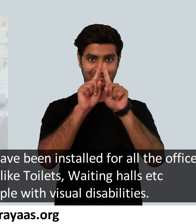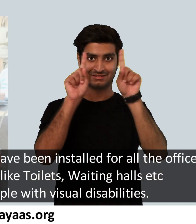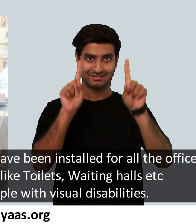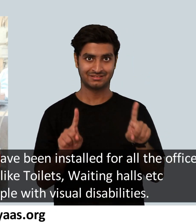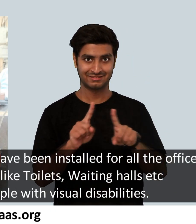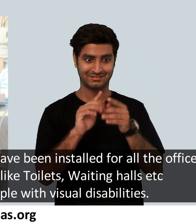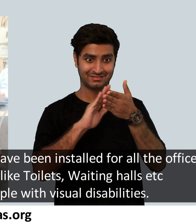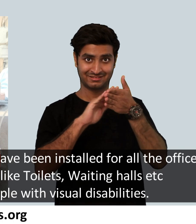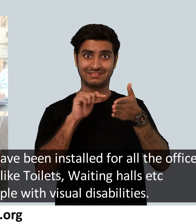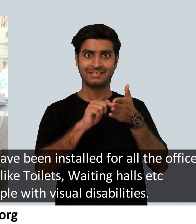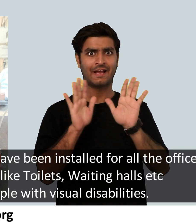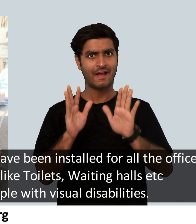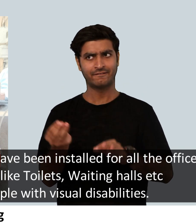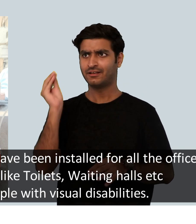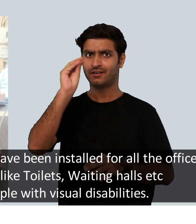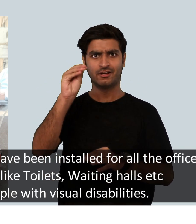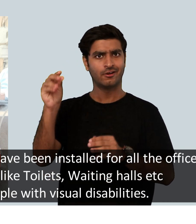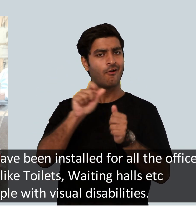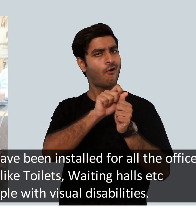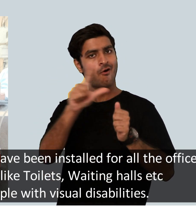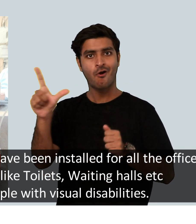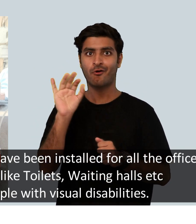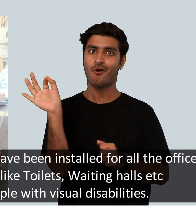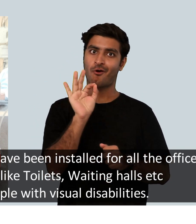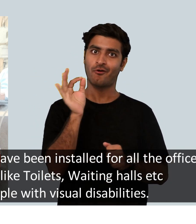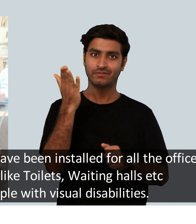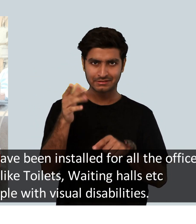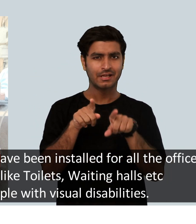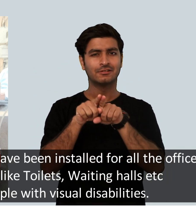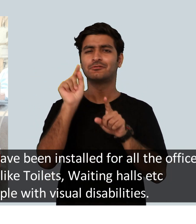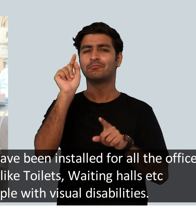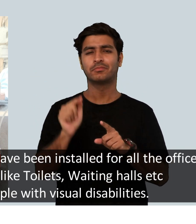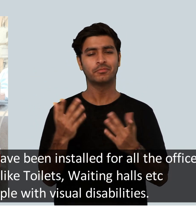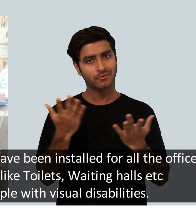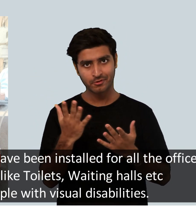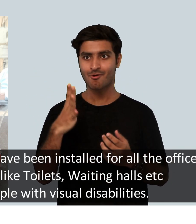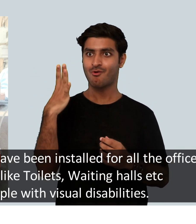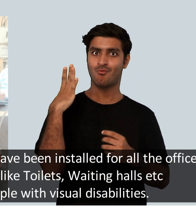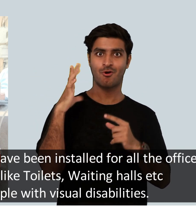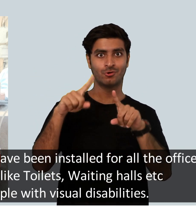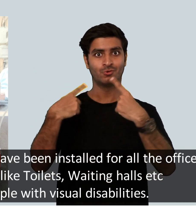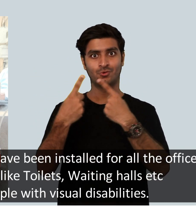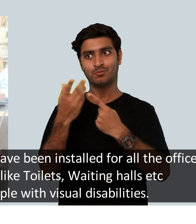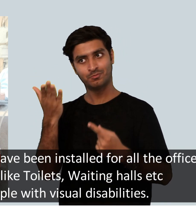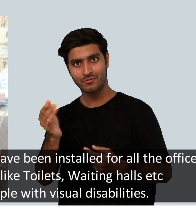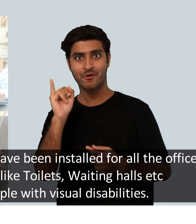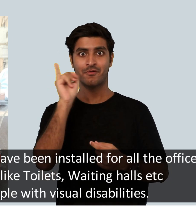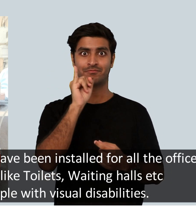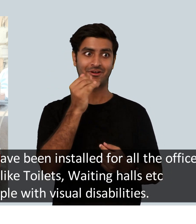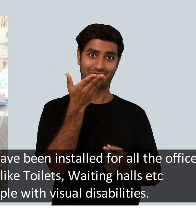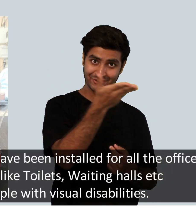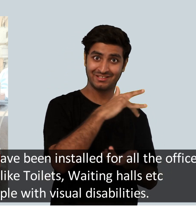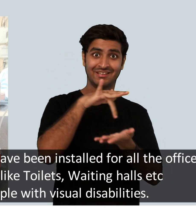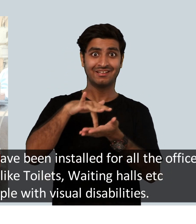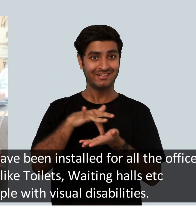Braille signboards have been installed for all the offices and facilities like toilets, waiting